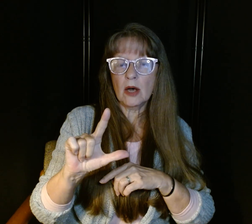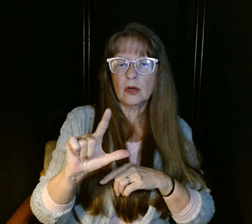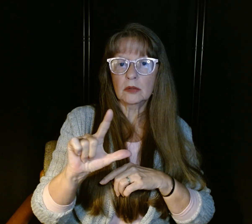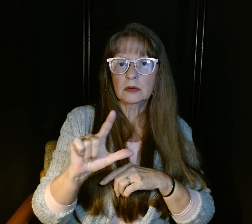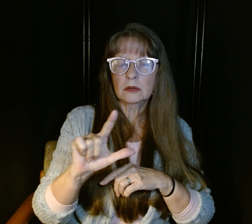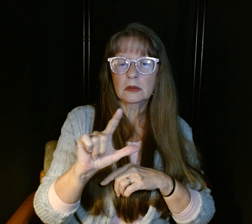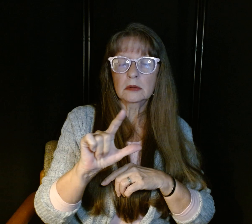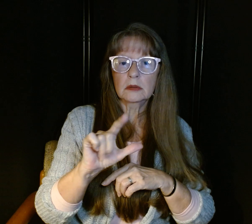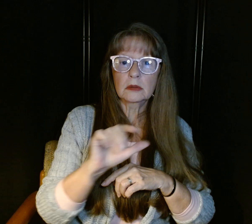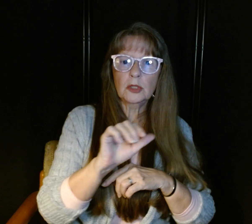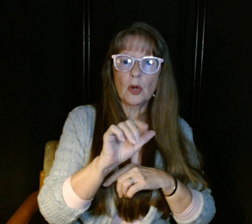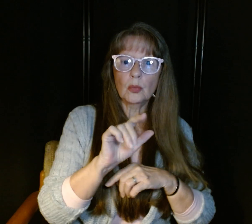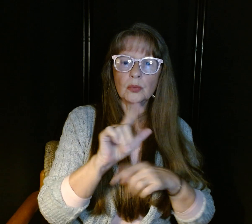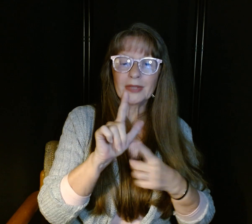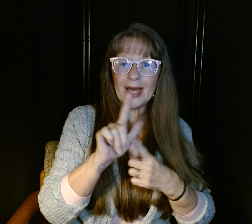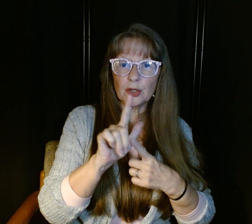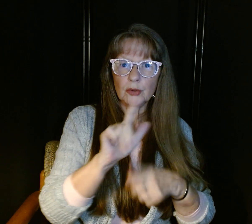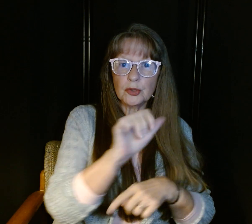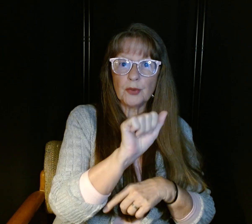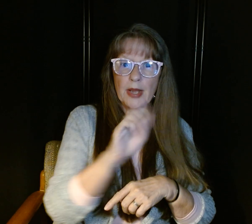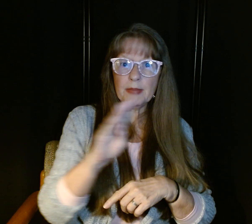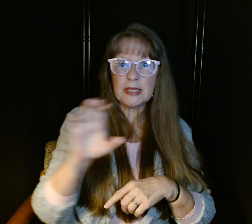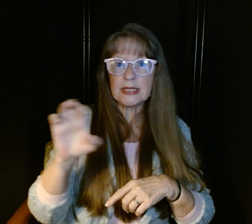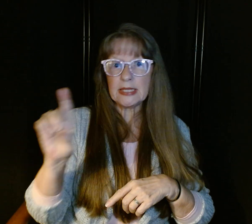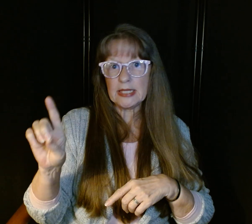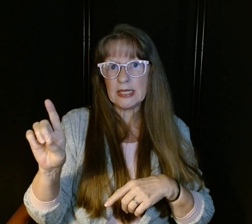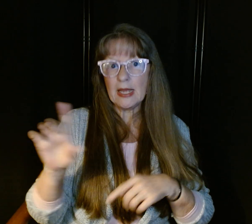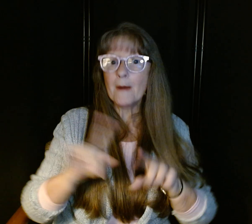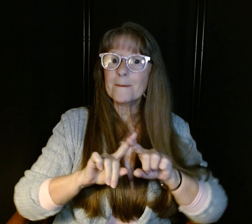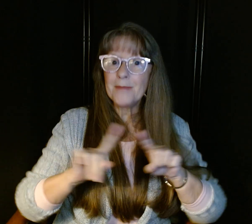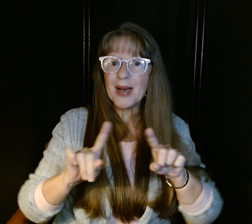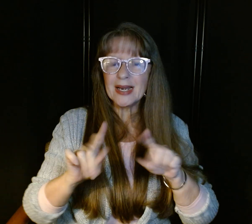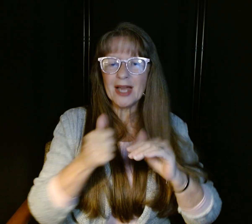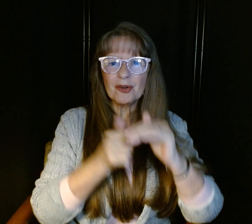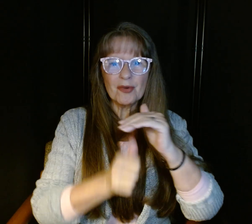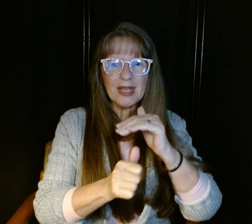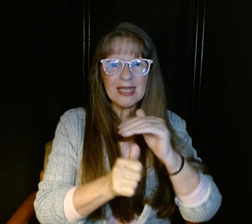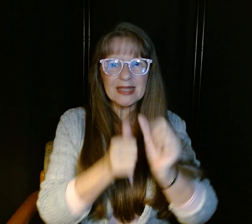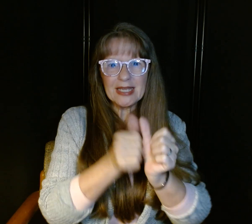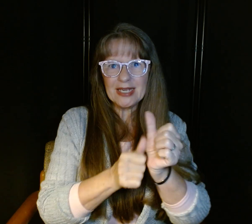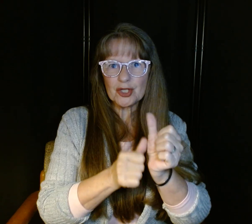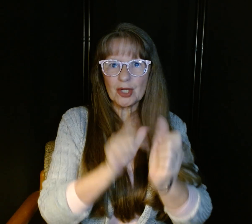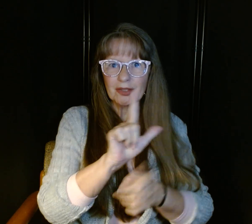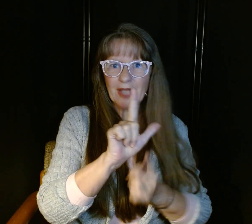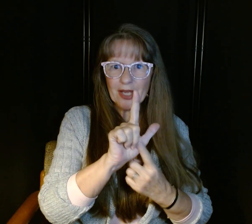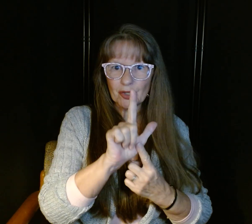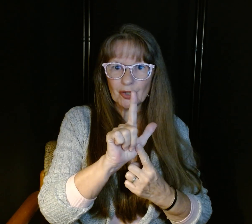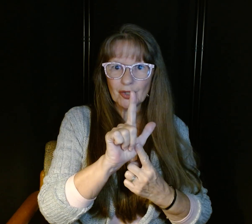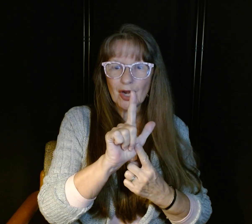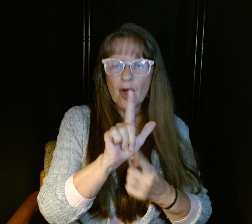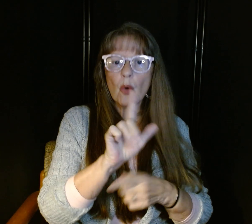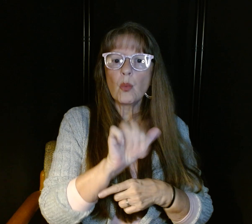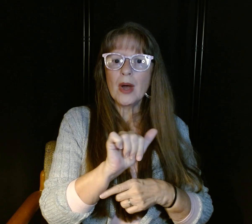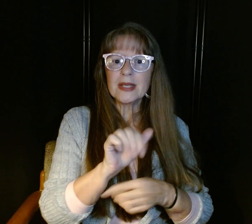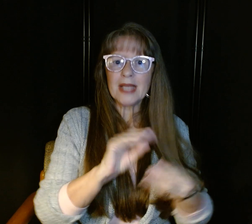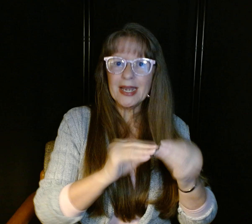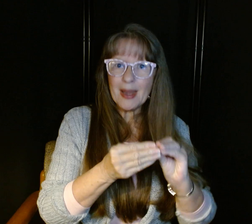ASL, letters, A, B, C, D, but underneath each letter was a